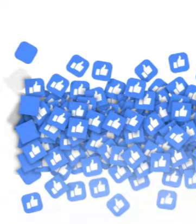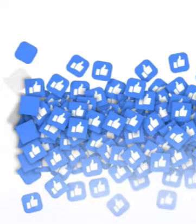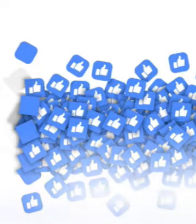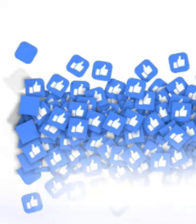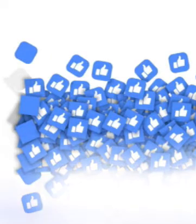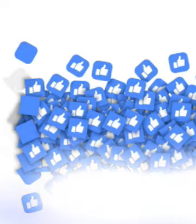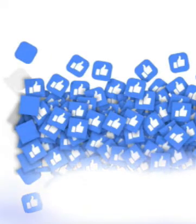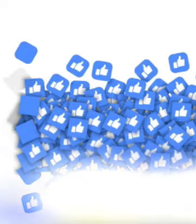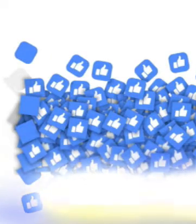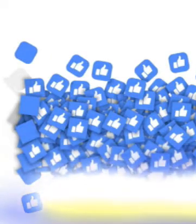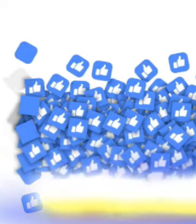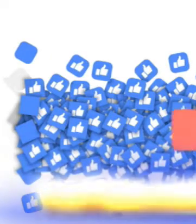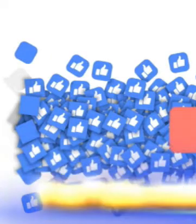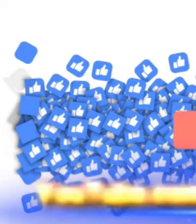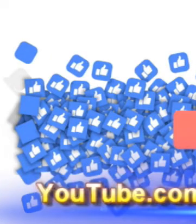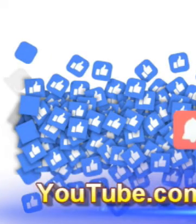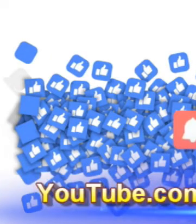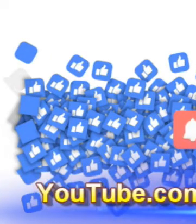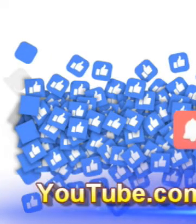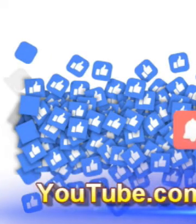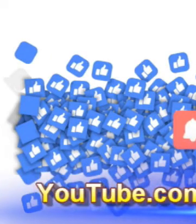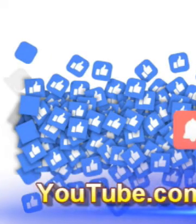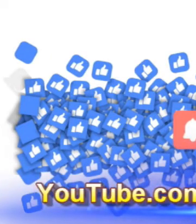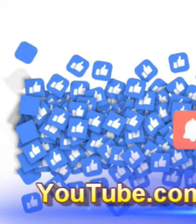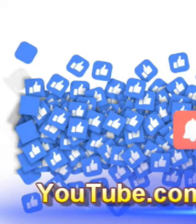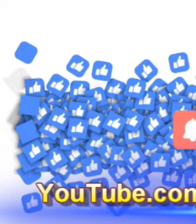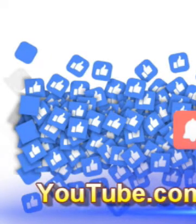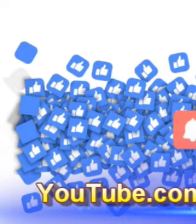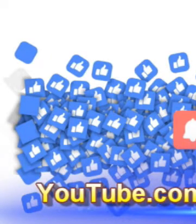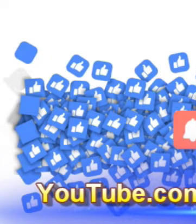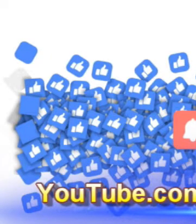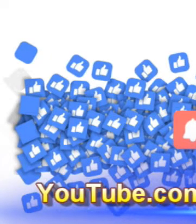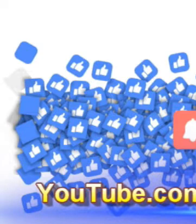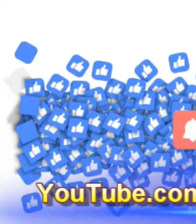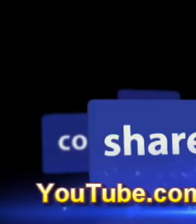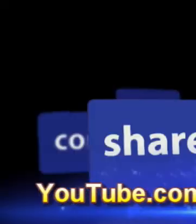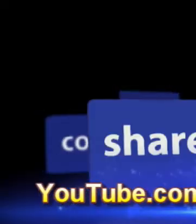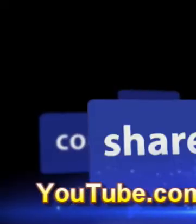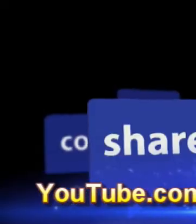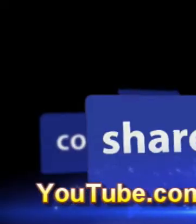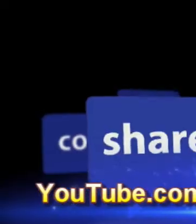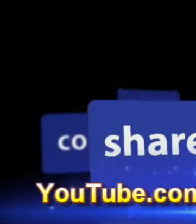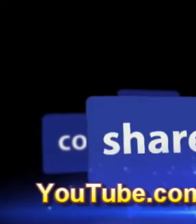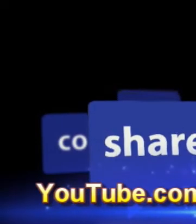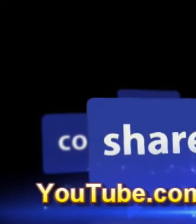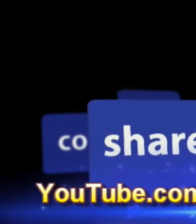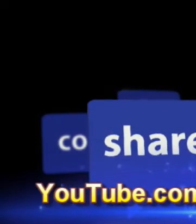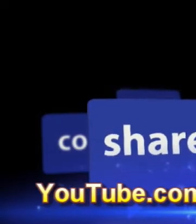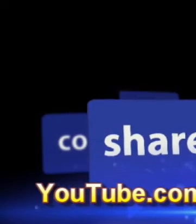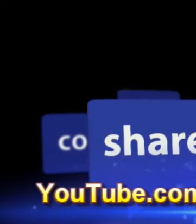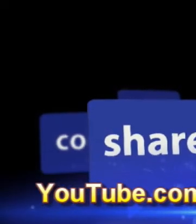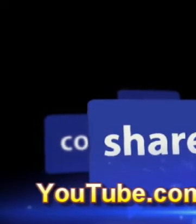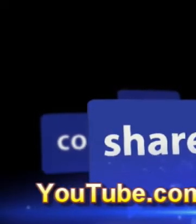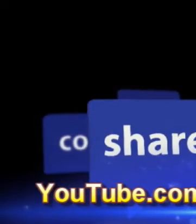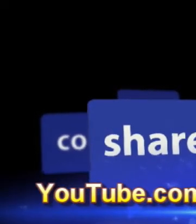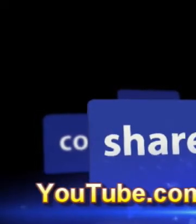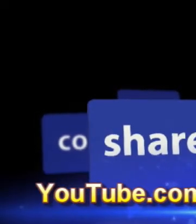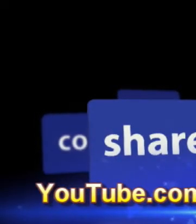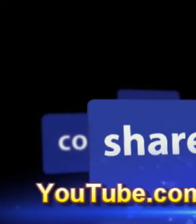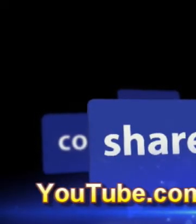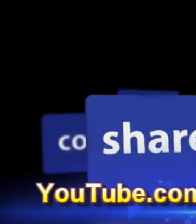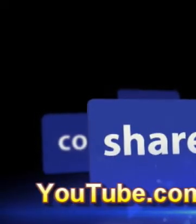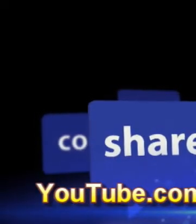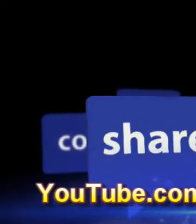haven't already, please consider subscribing to our channel. And while you're at it, please leave us a comment. Thank you for watching.